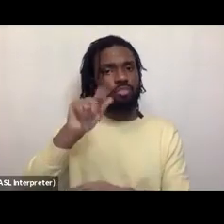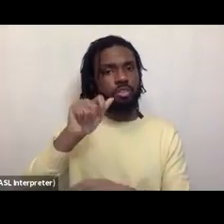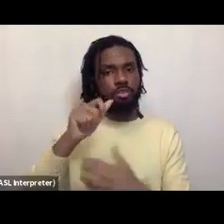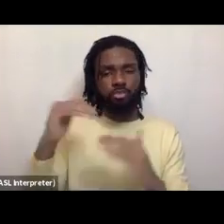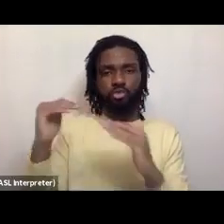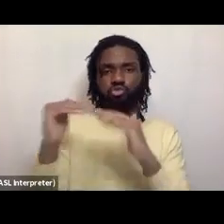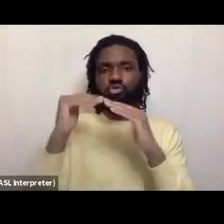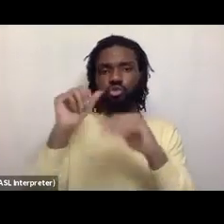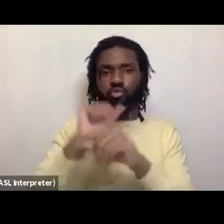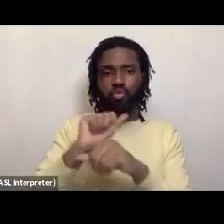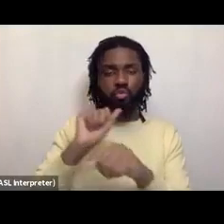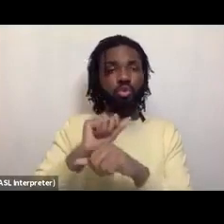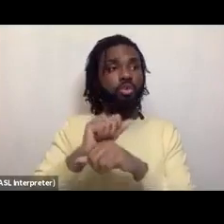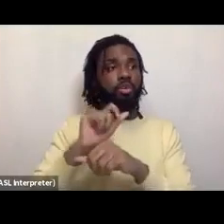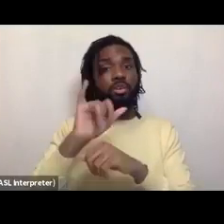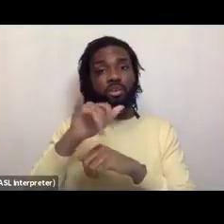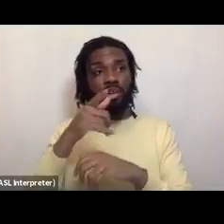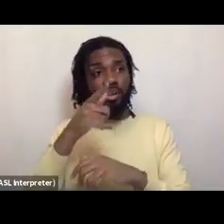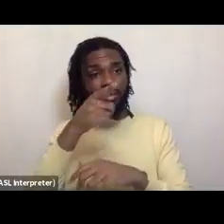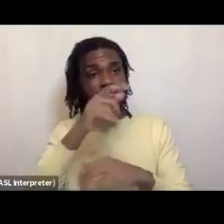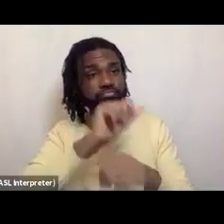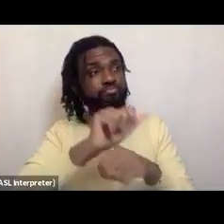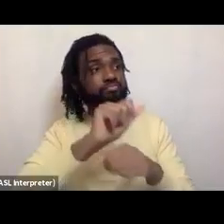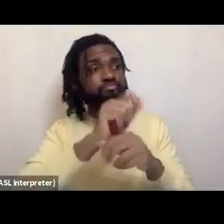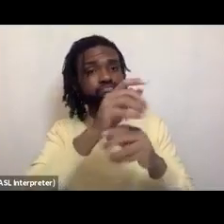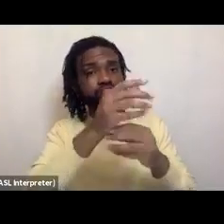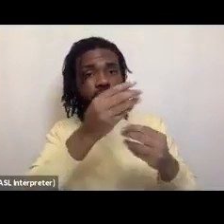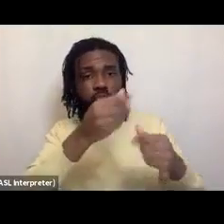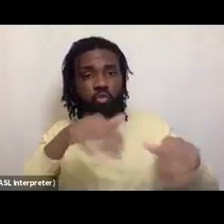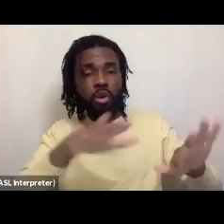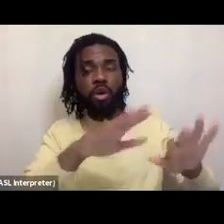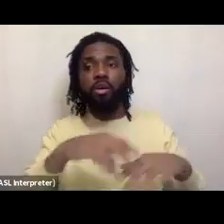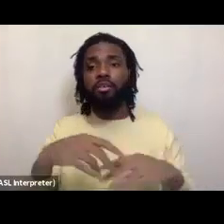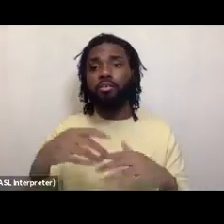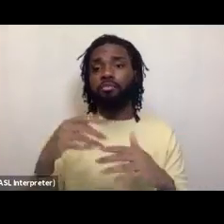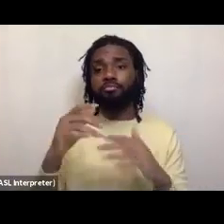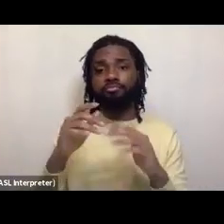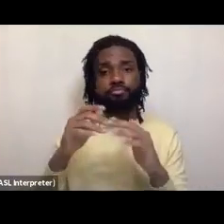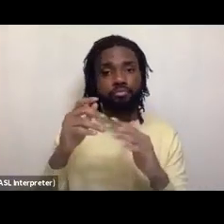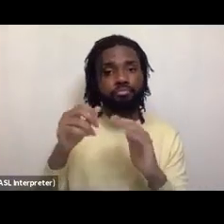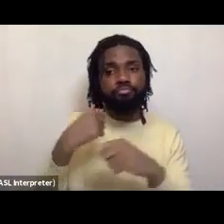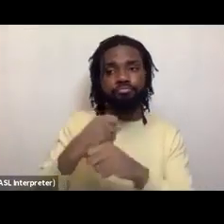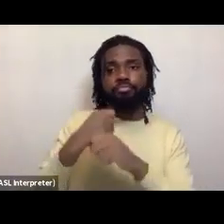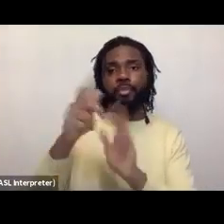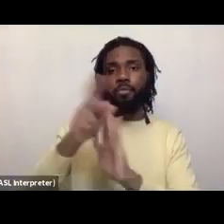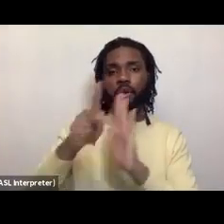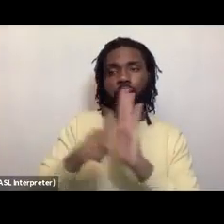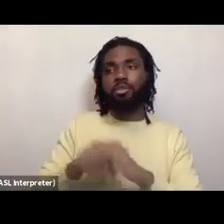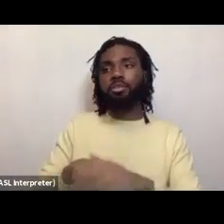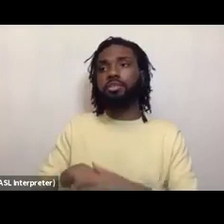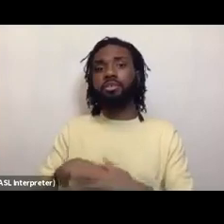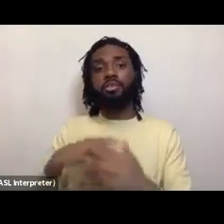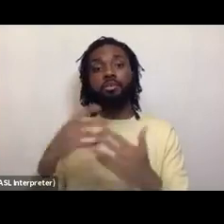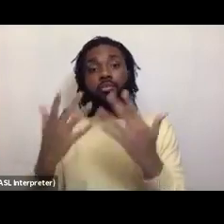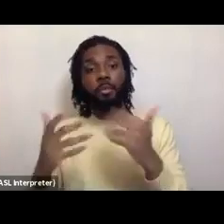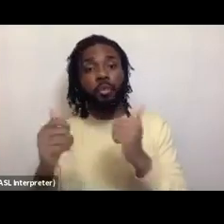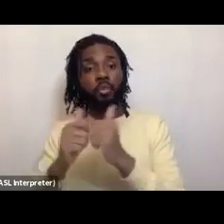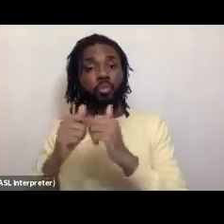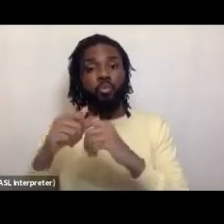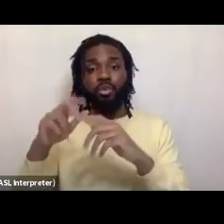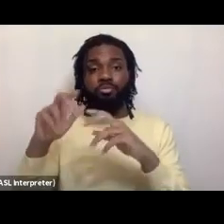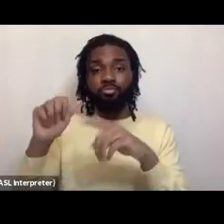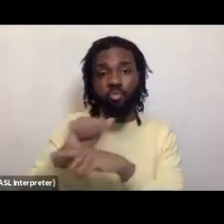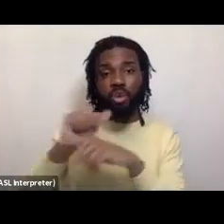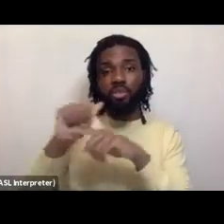ground, whether that's in a policy form, or if it's in praxis and theory. And